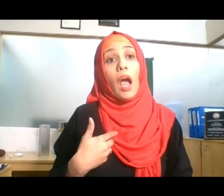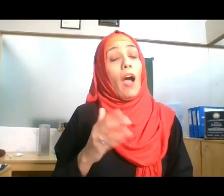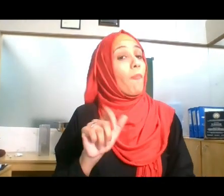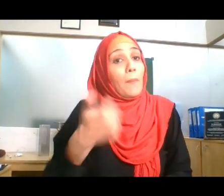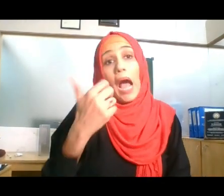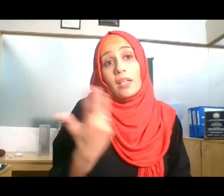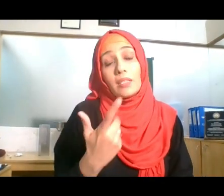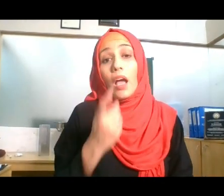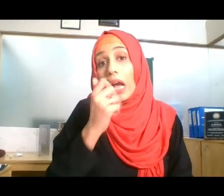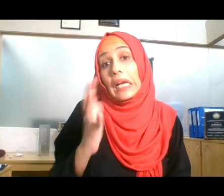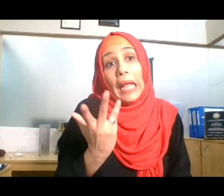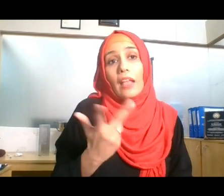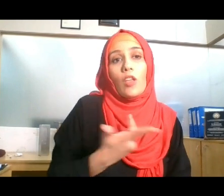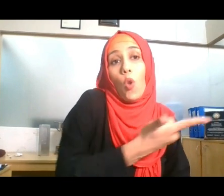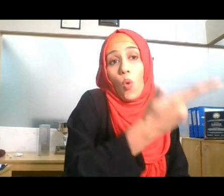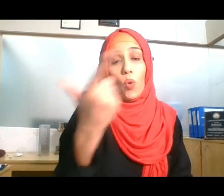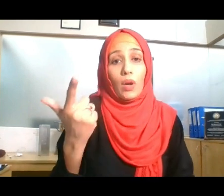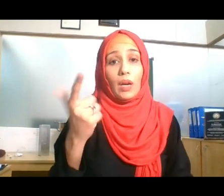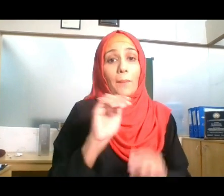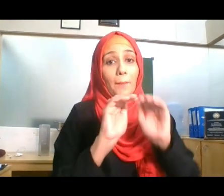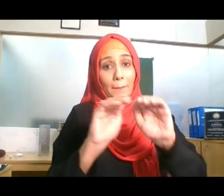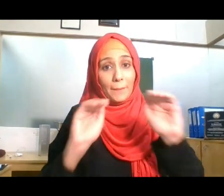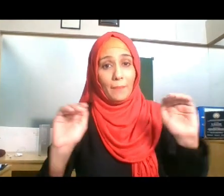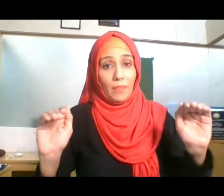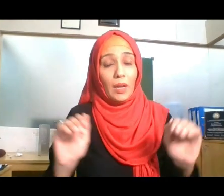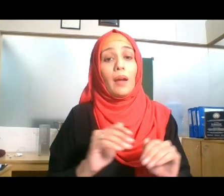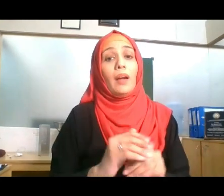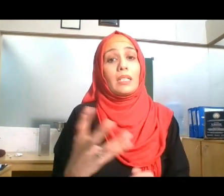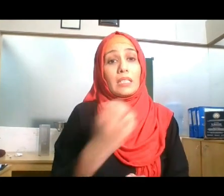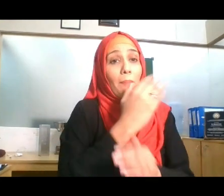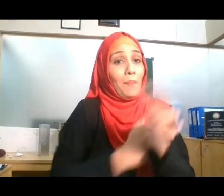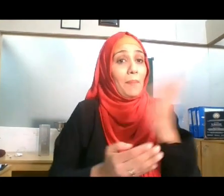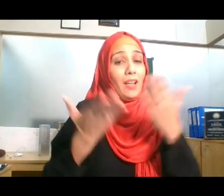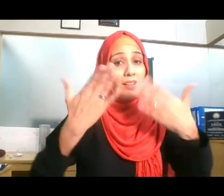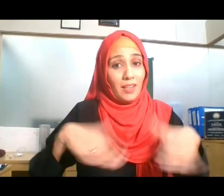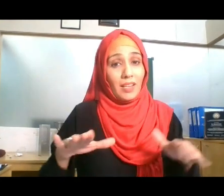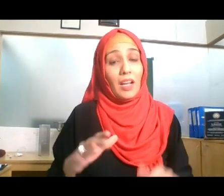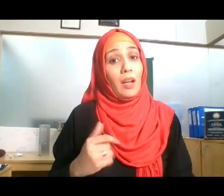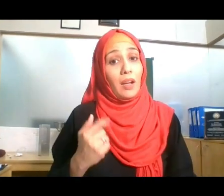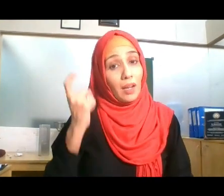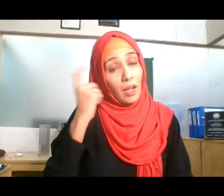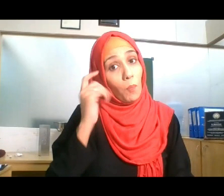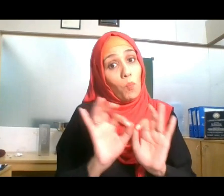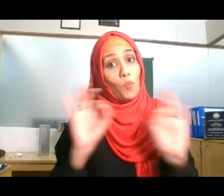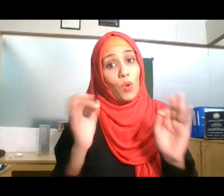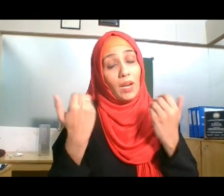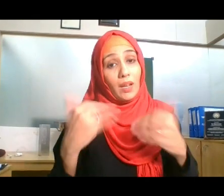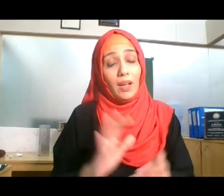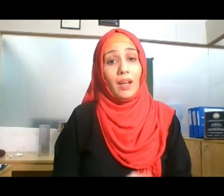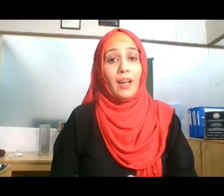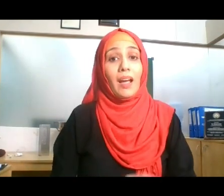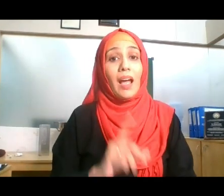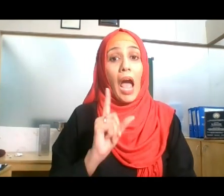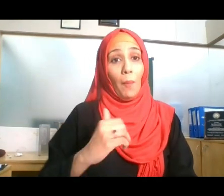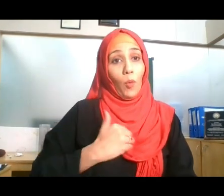the people who are children or students with disability have already done by mainstreaming themselves